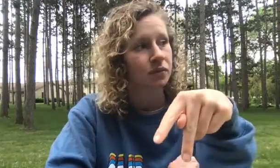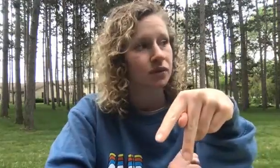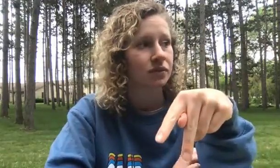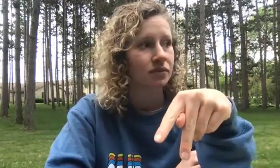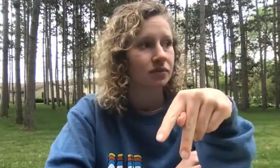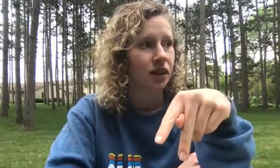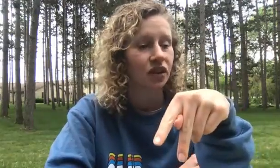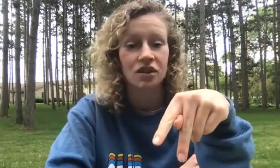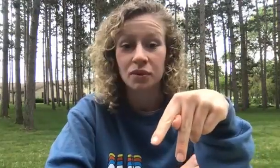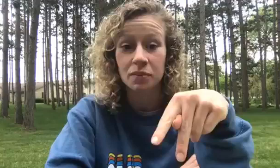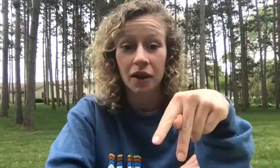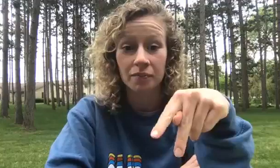I lost my spot.